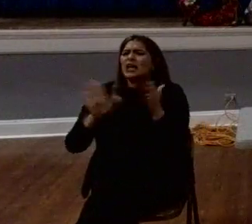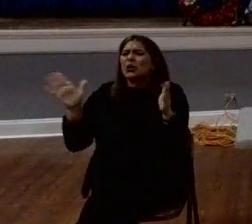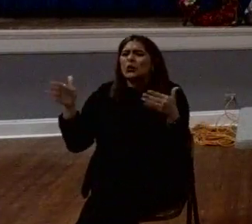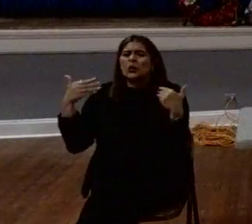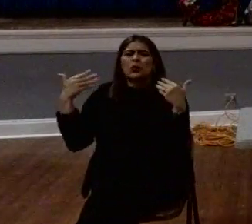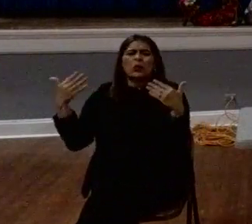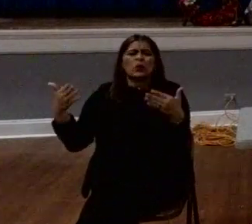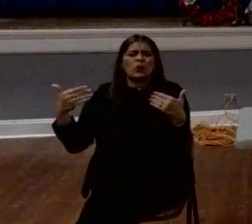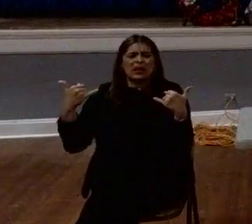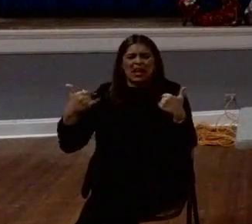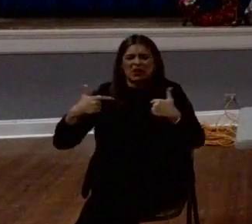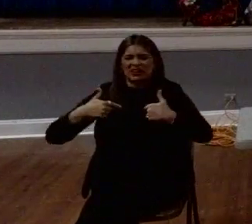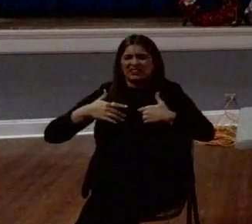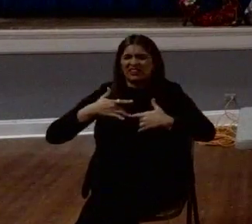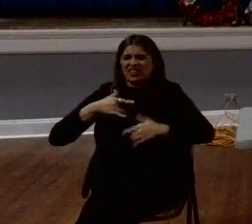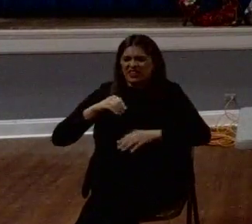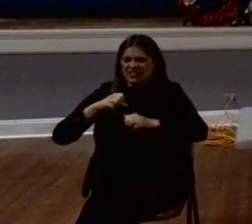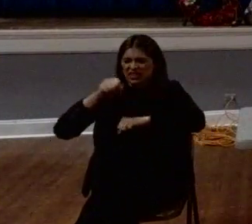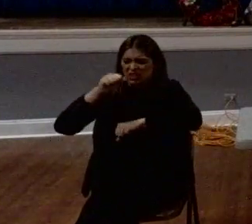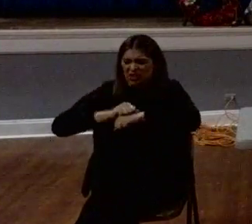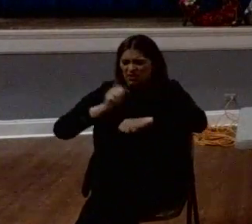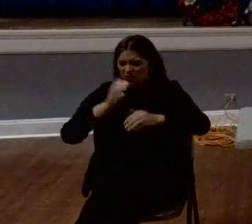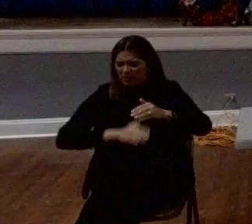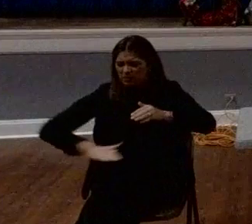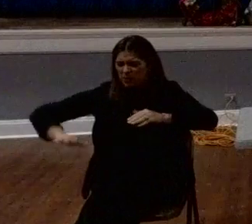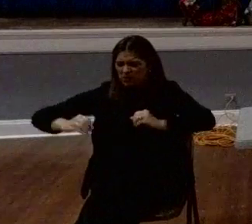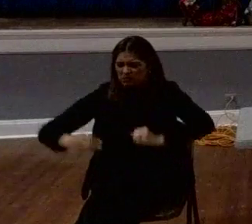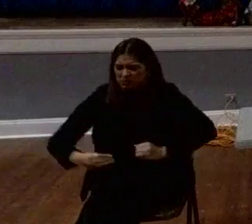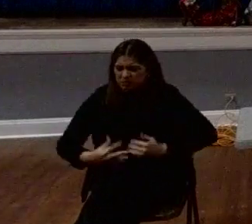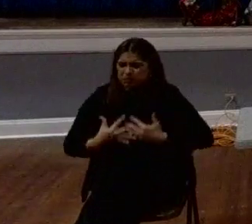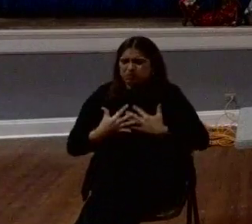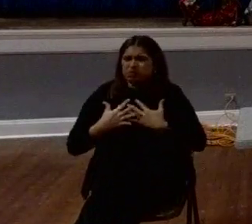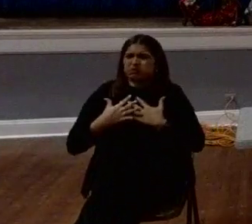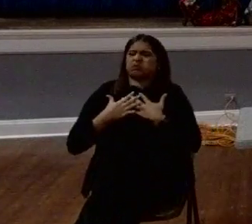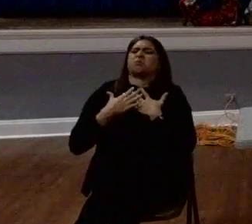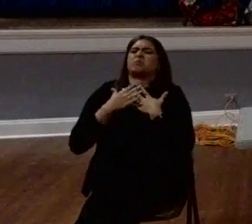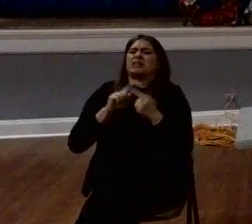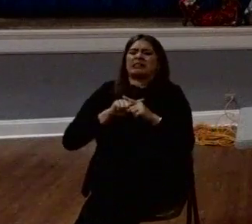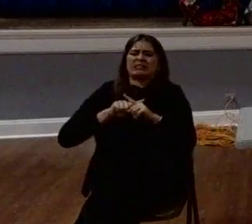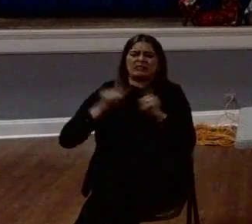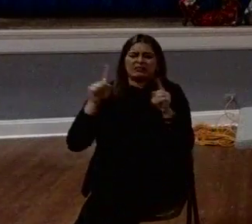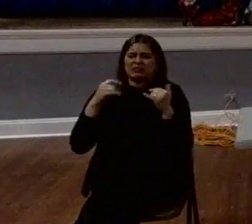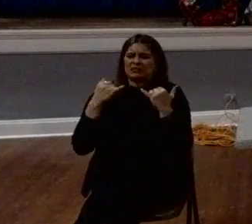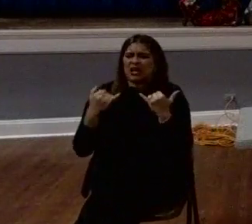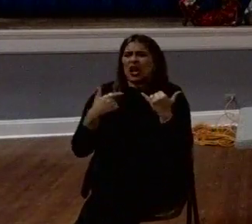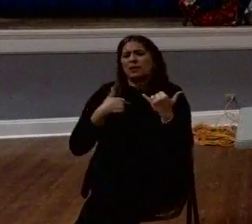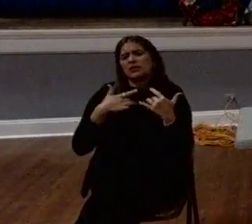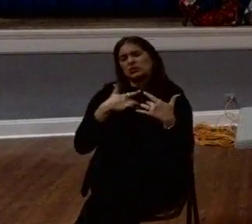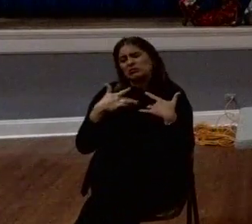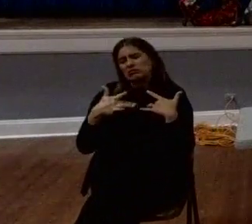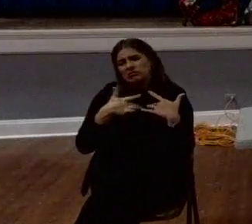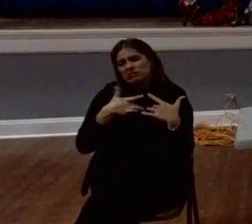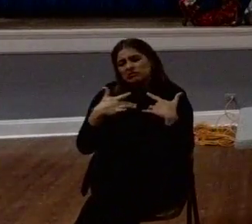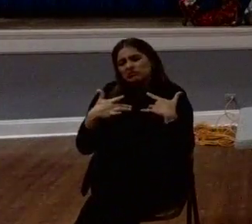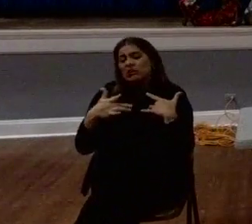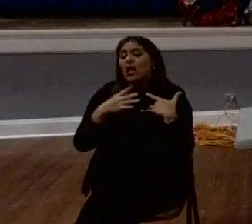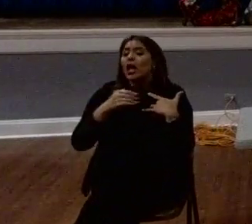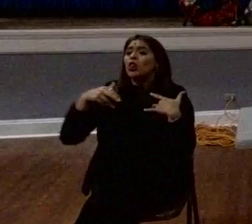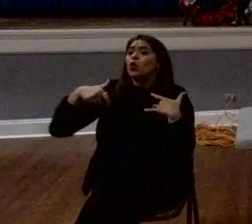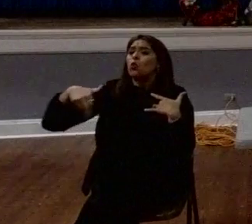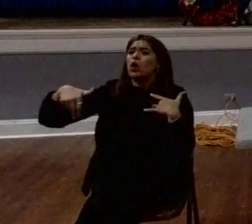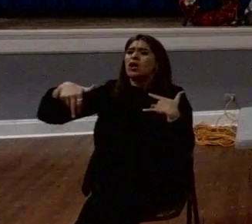now will we feel this heat that's coming up that we didn't feel before. So I would be concerned about that. And then the